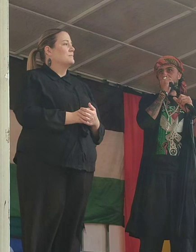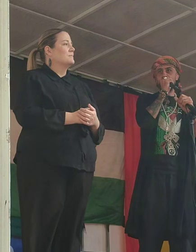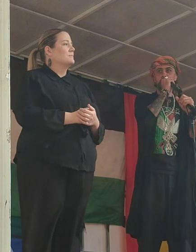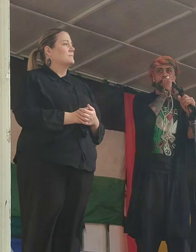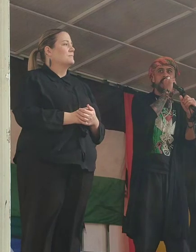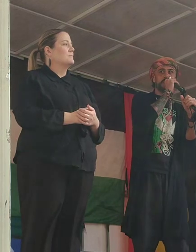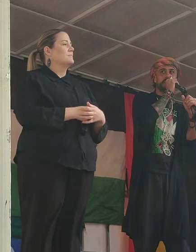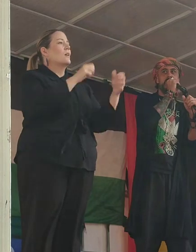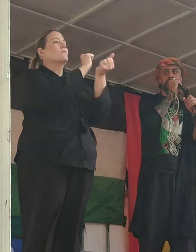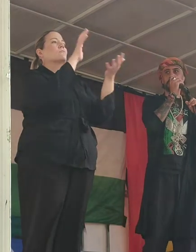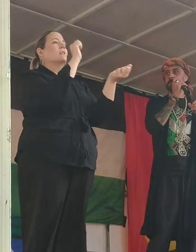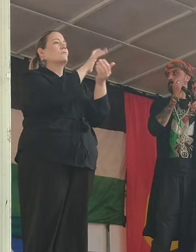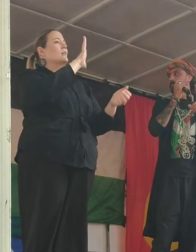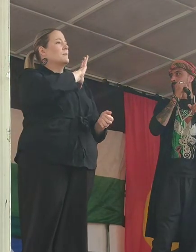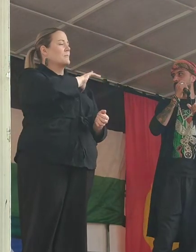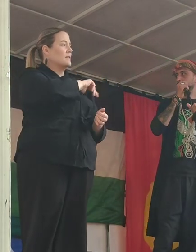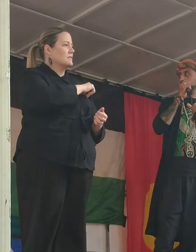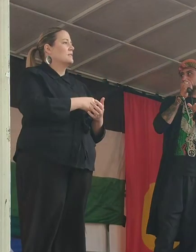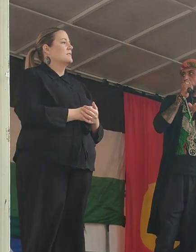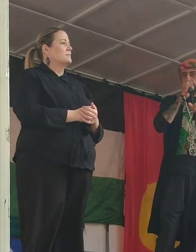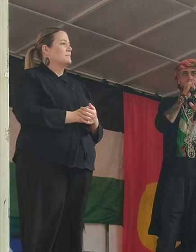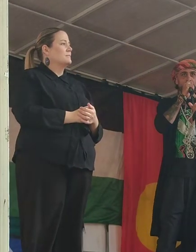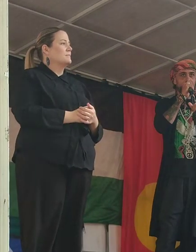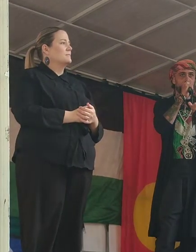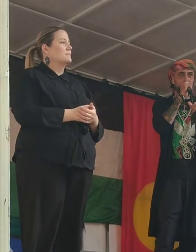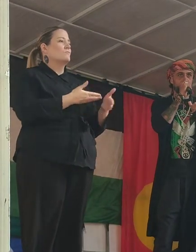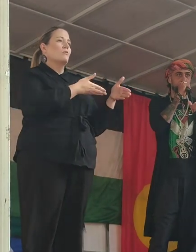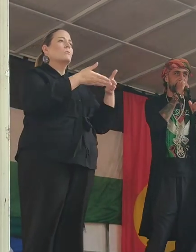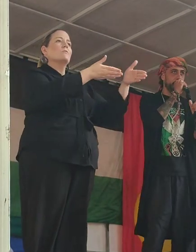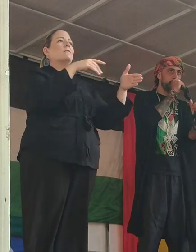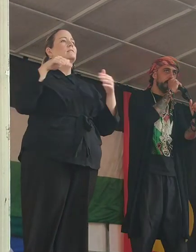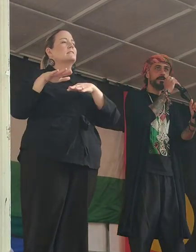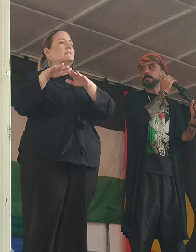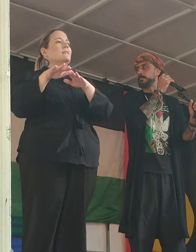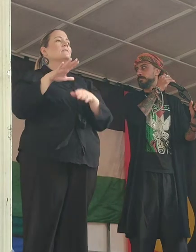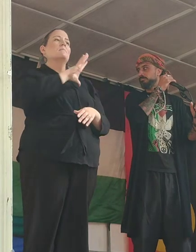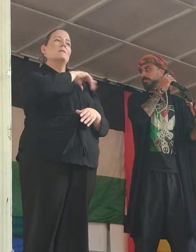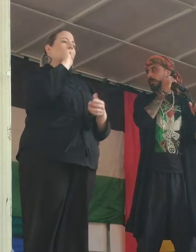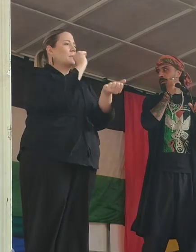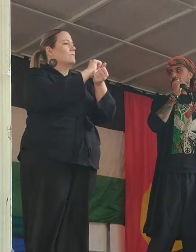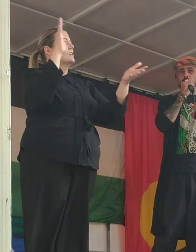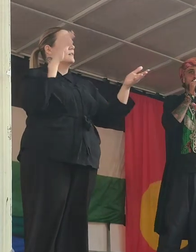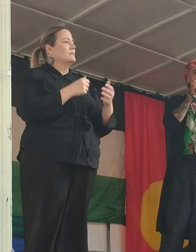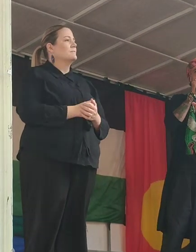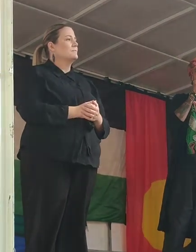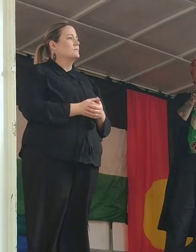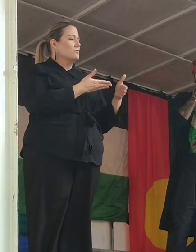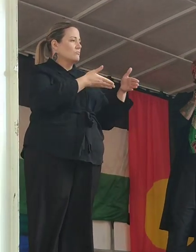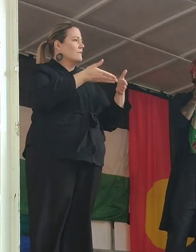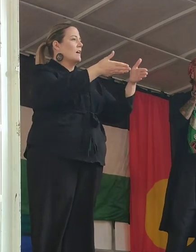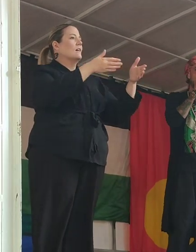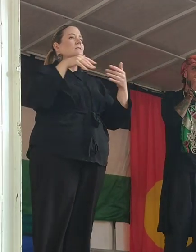Free, free Palestine! Free, free Palestine! From the river to the sea! Palestine will be free! From the